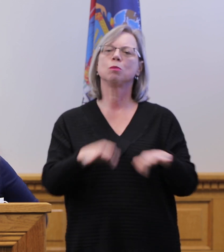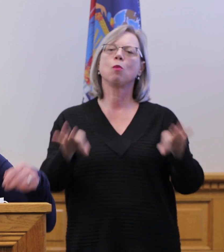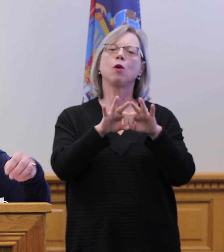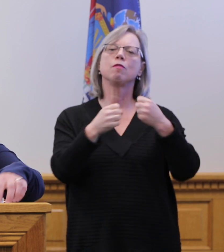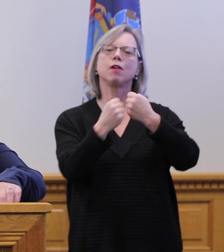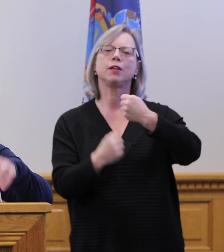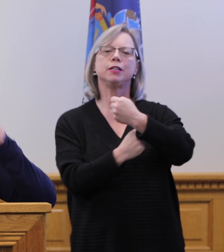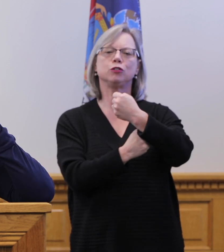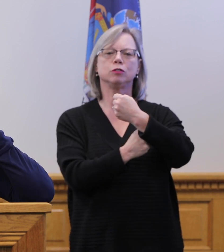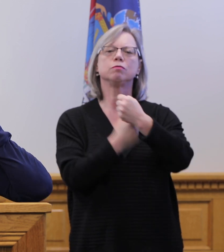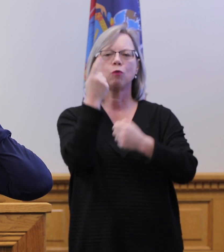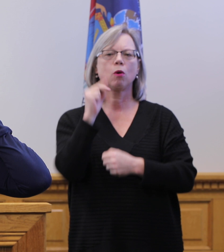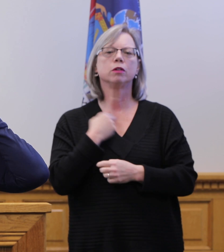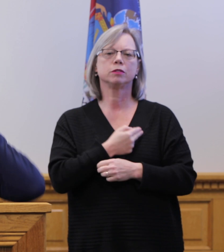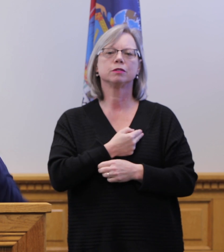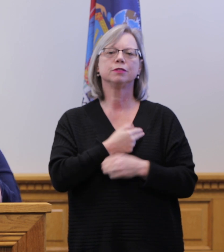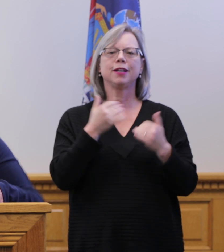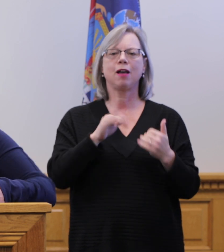latest COVID-19 report. Thank you.